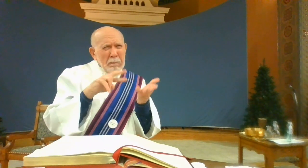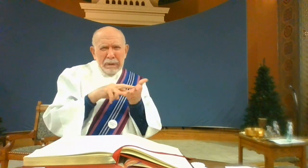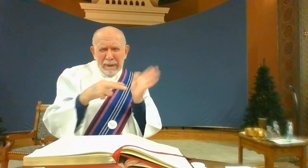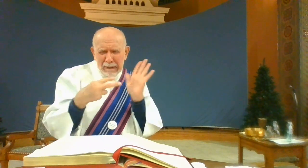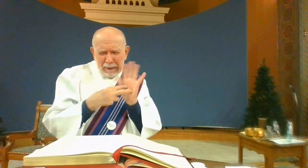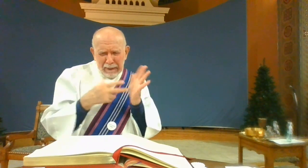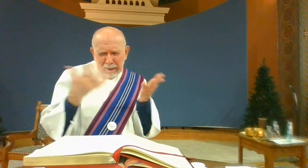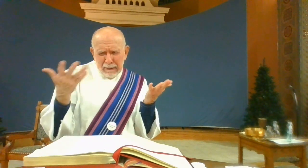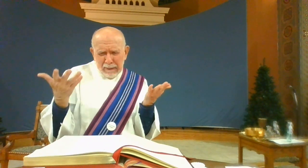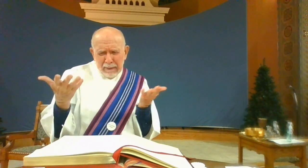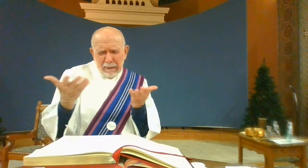this might be.